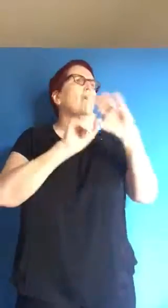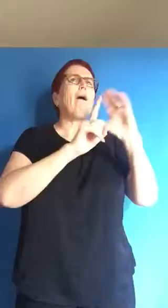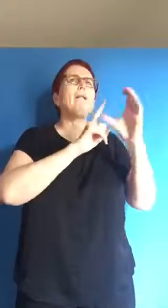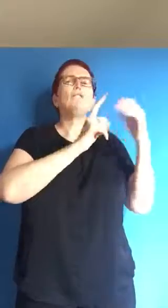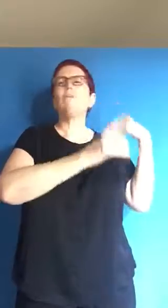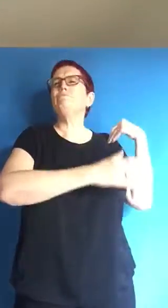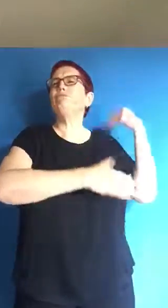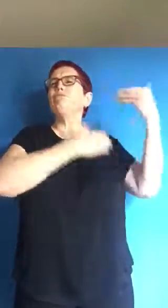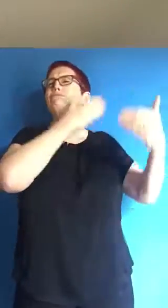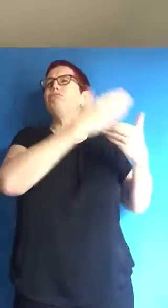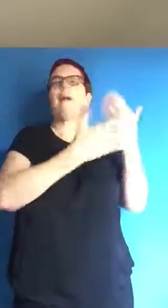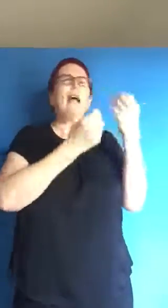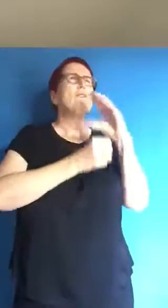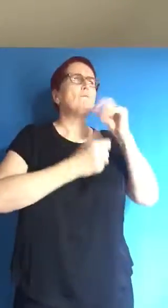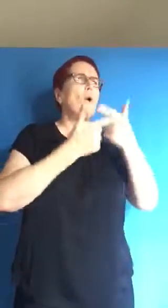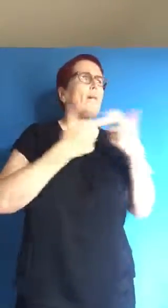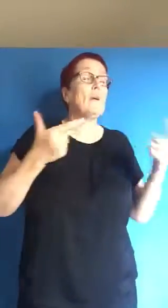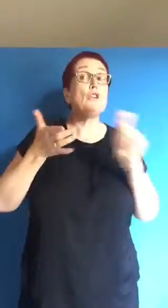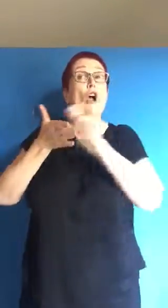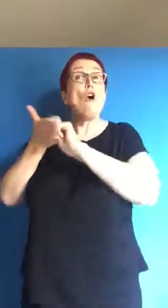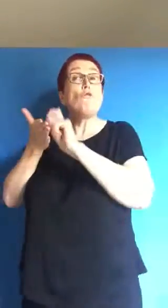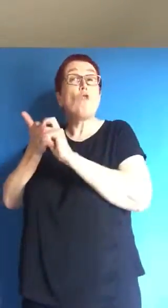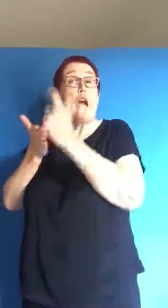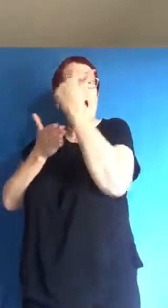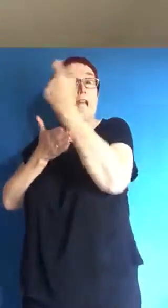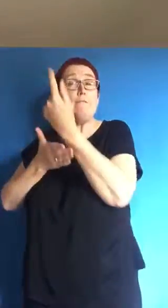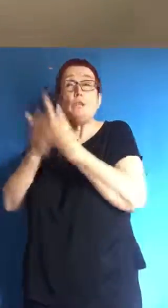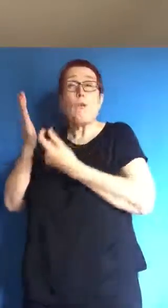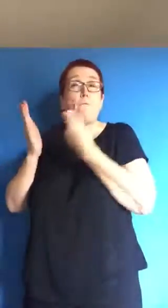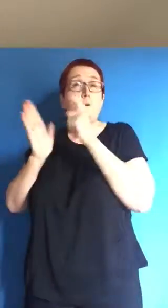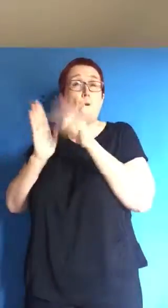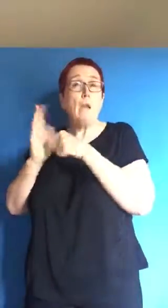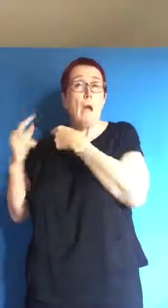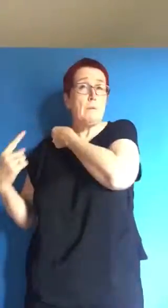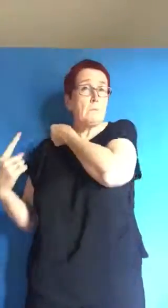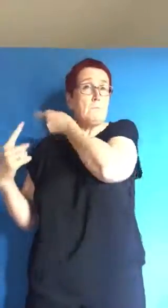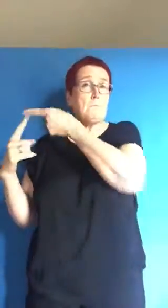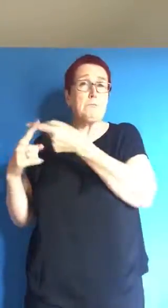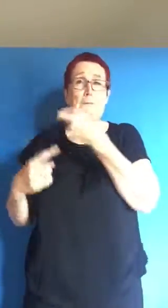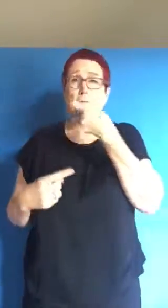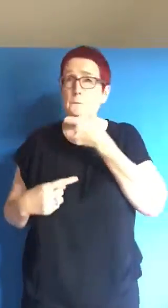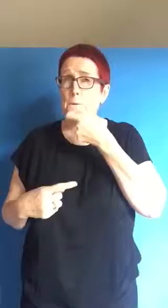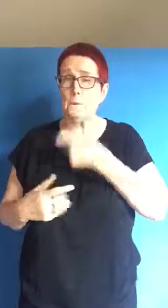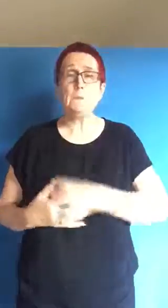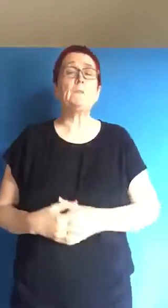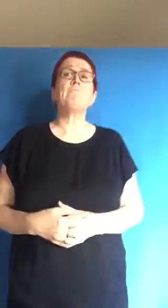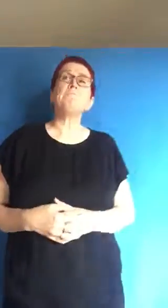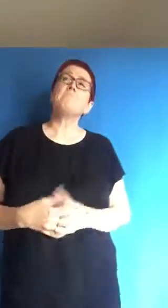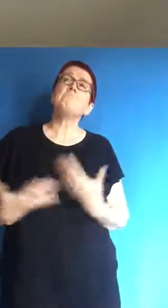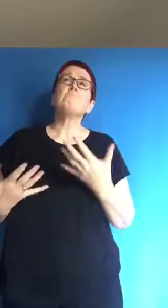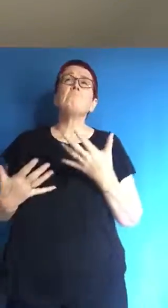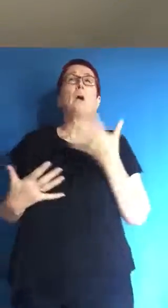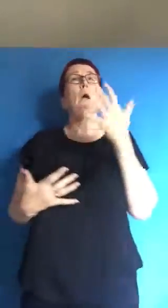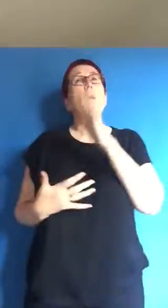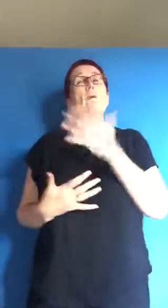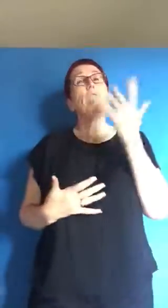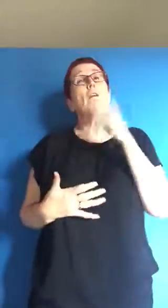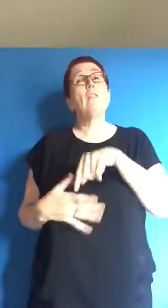history, writing was invented a very small number of times in human history, about 5,000 years ago.